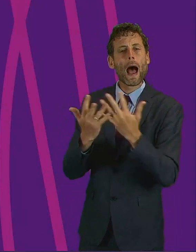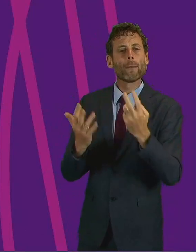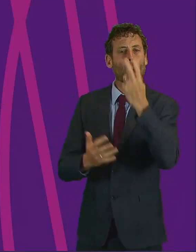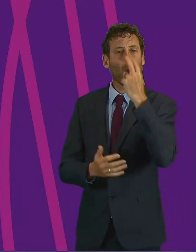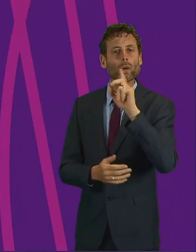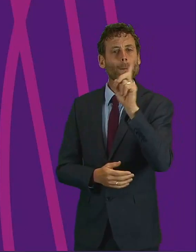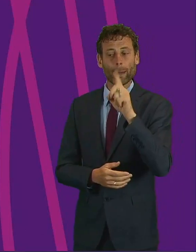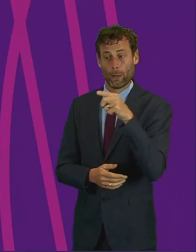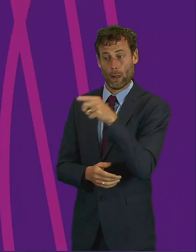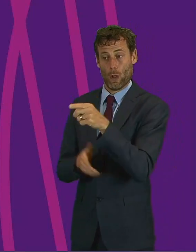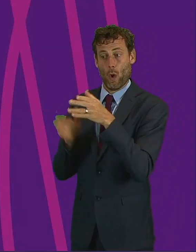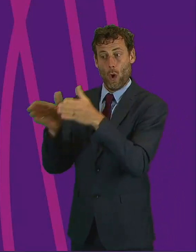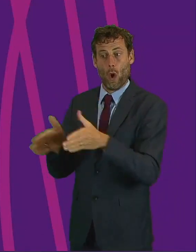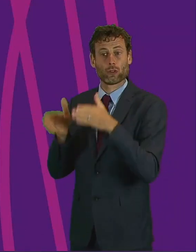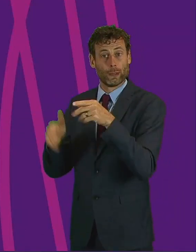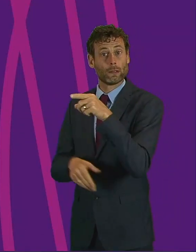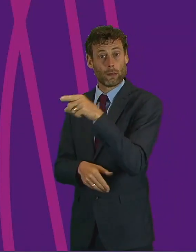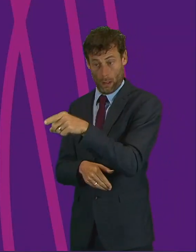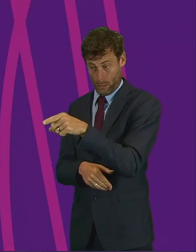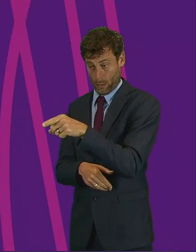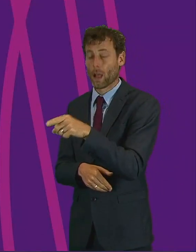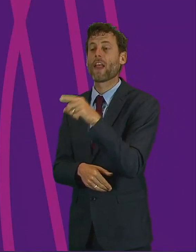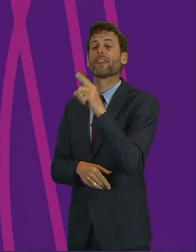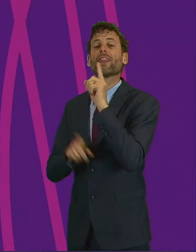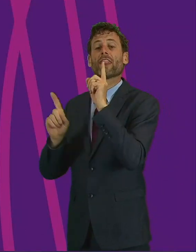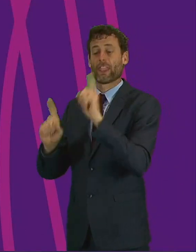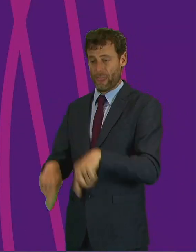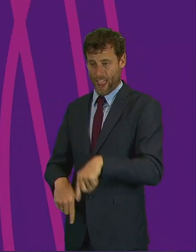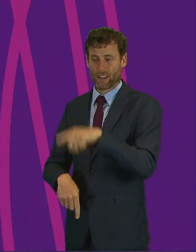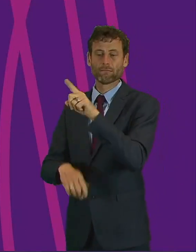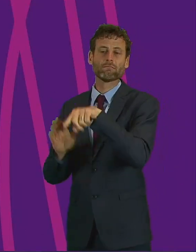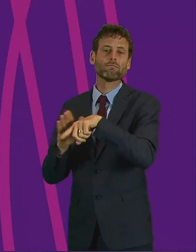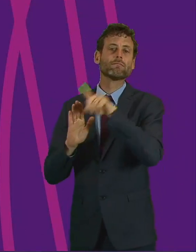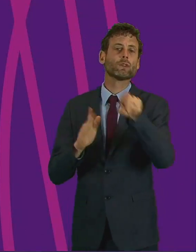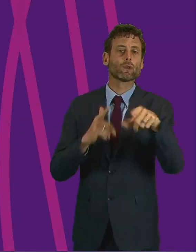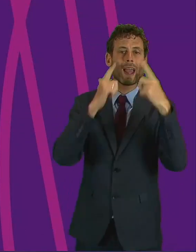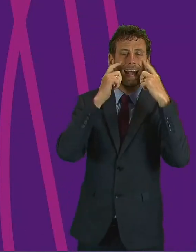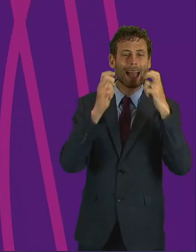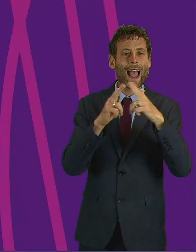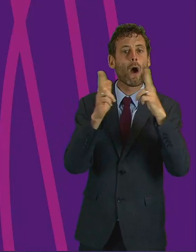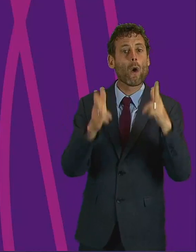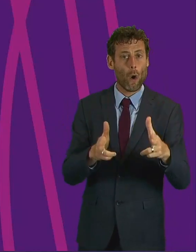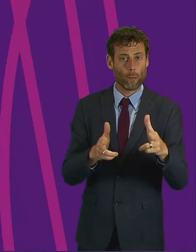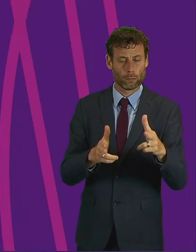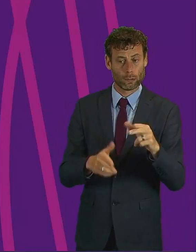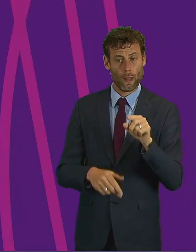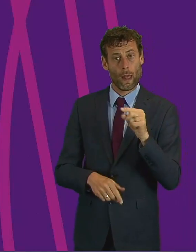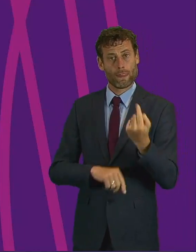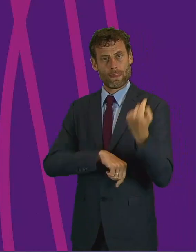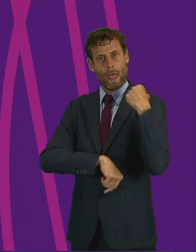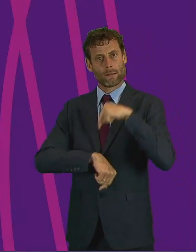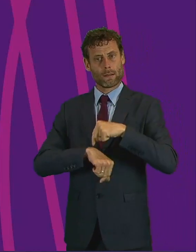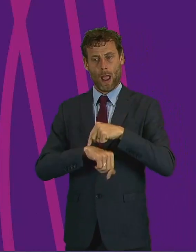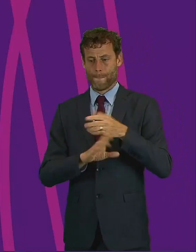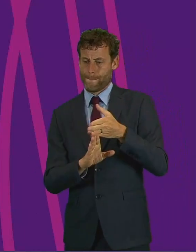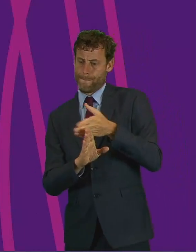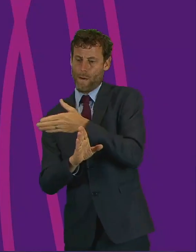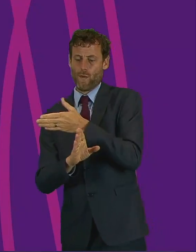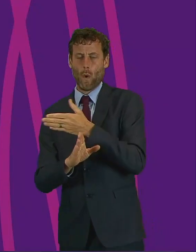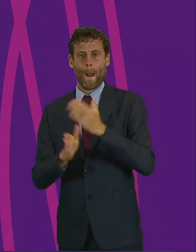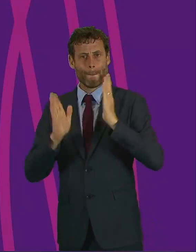hospital were sent to care homes before mandatory testing for COVID was introduced. Yesterday, we finally got an answer, more